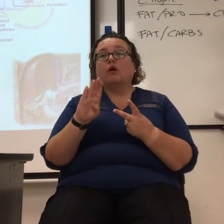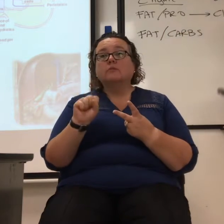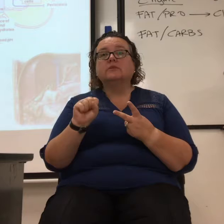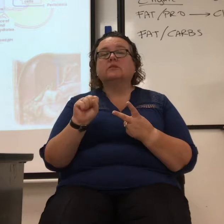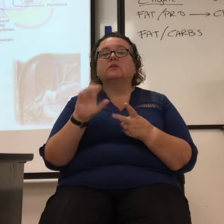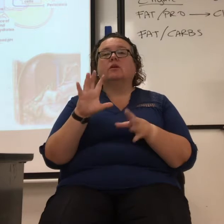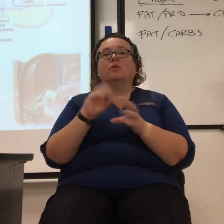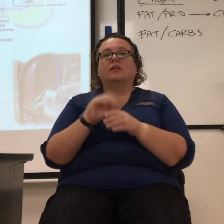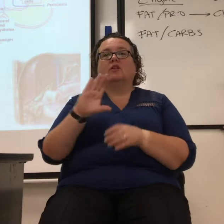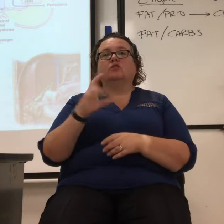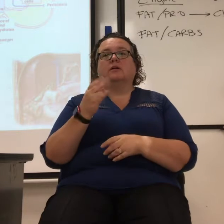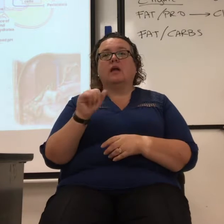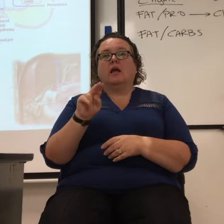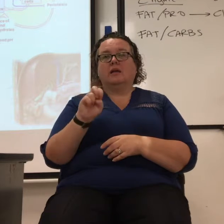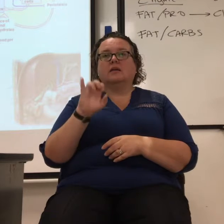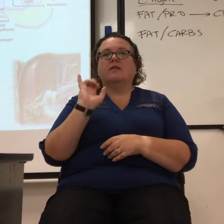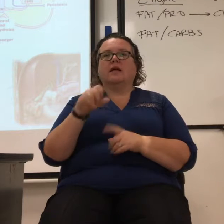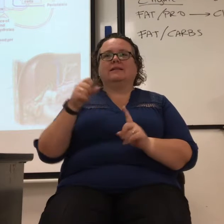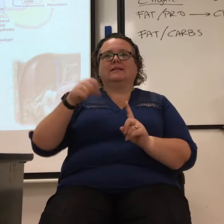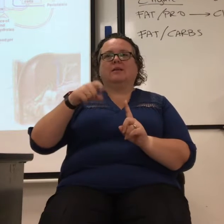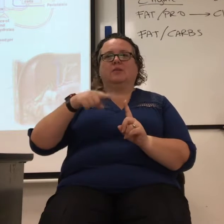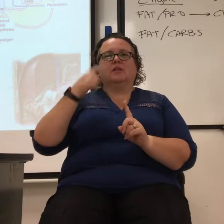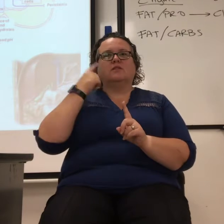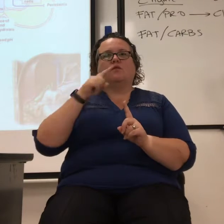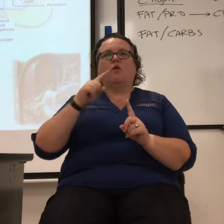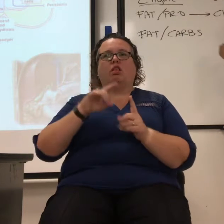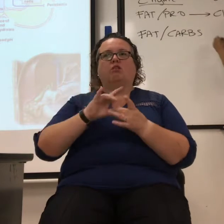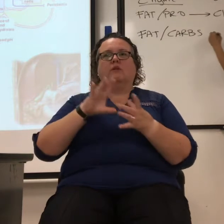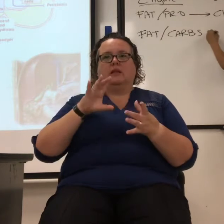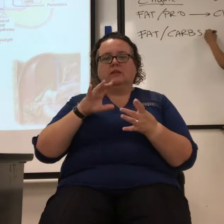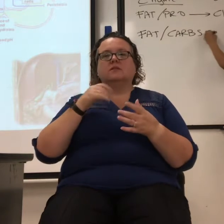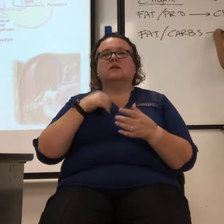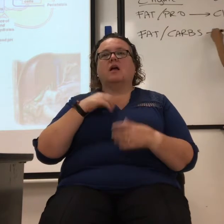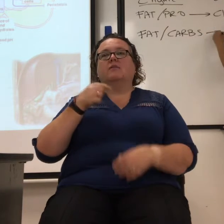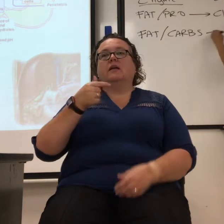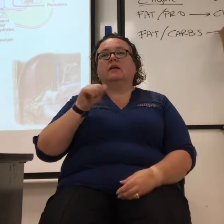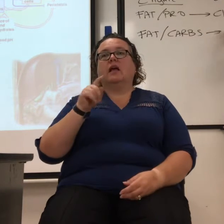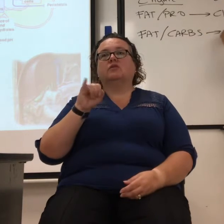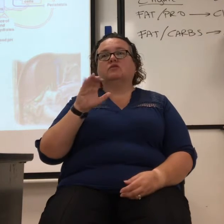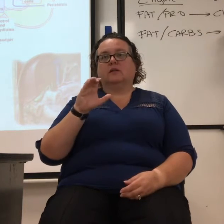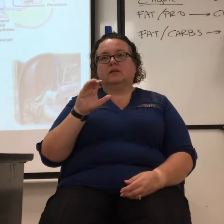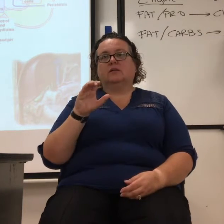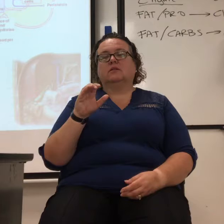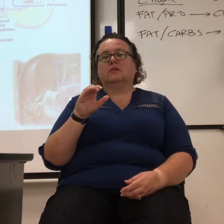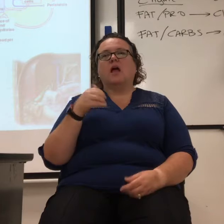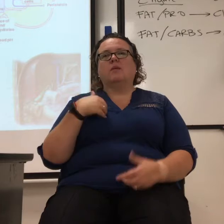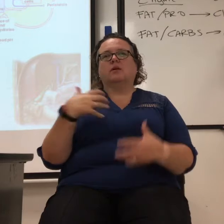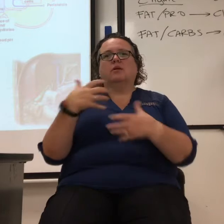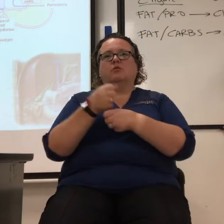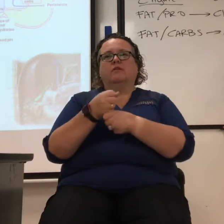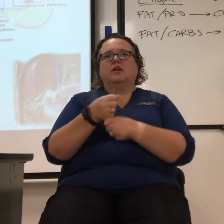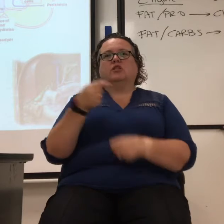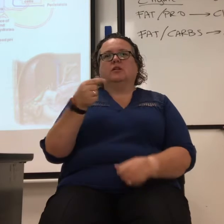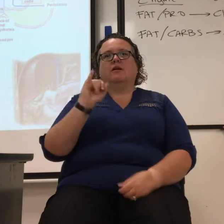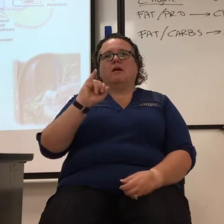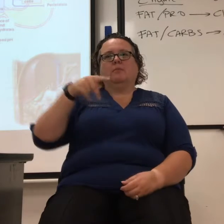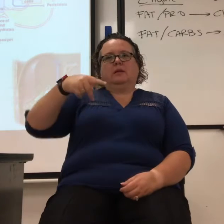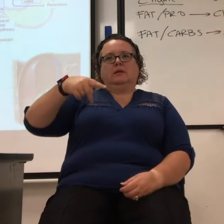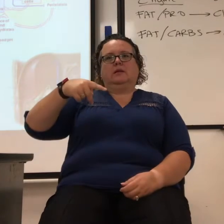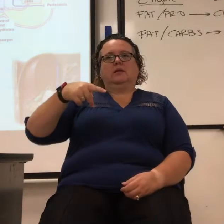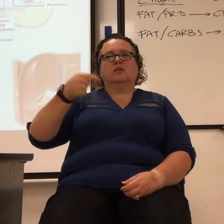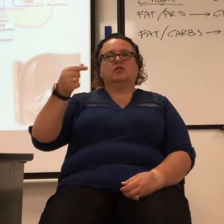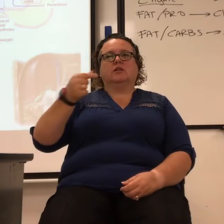in the chyme, that's a stimulus for the release of gastric inhibitory peptide. I'm just going to abbreviate the GIP.